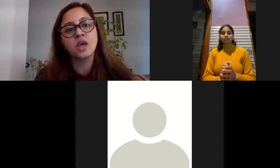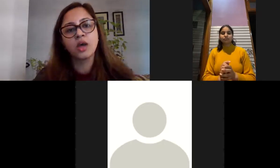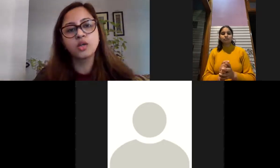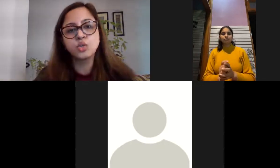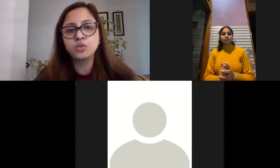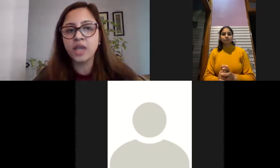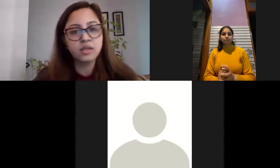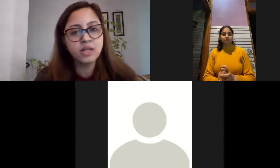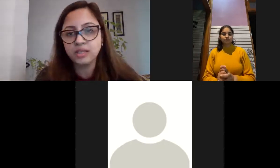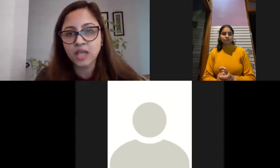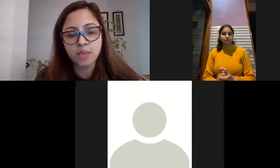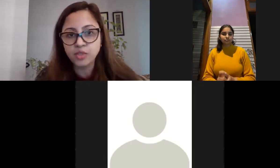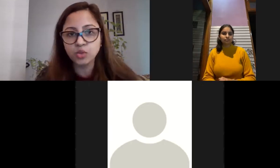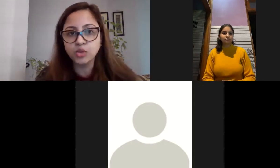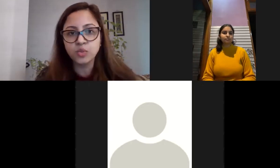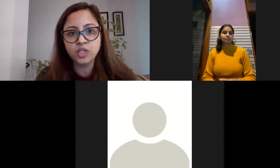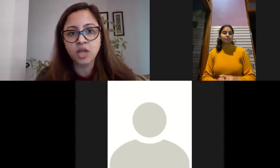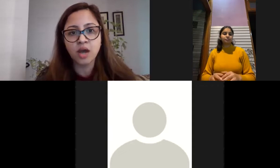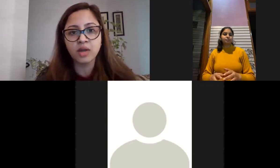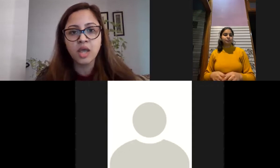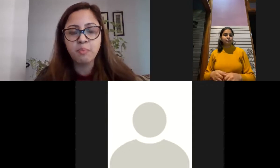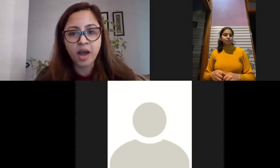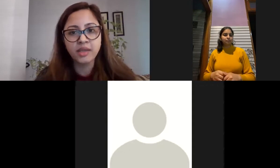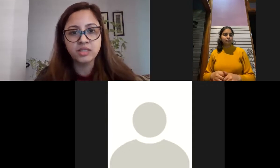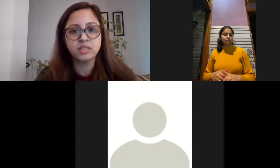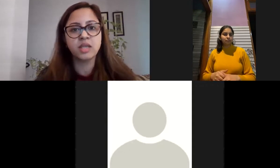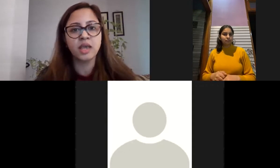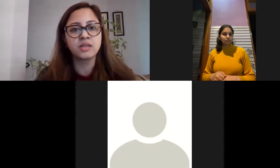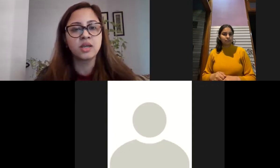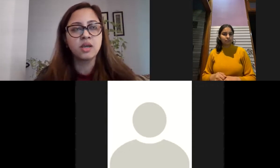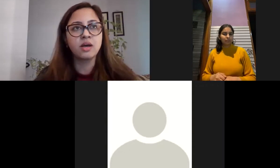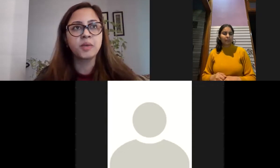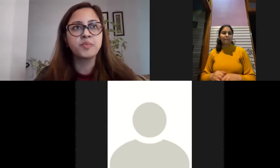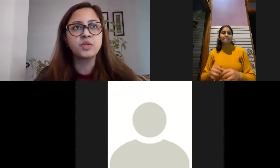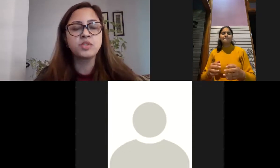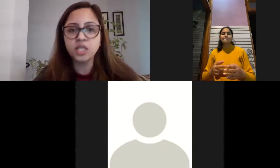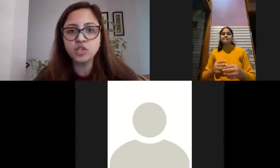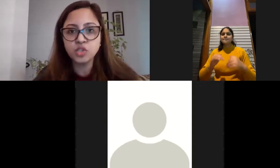used to recollect episodes which are biased